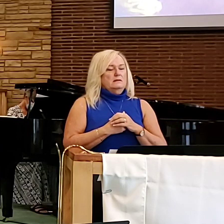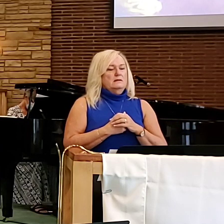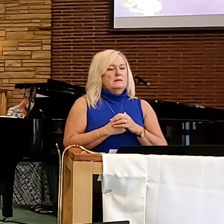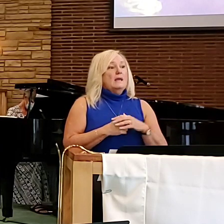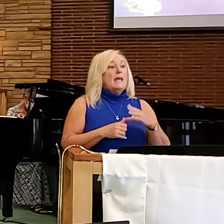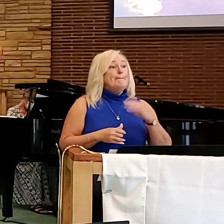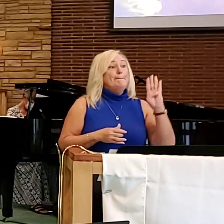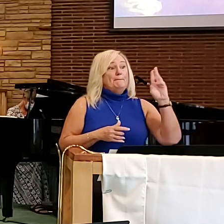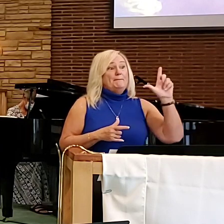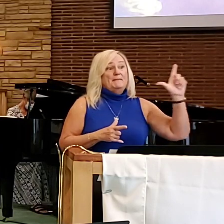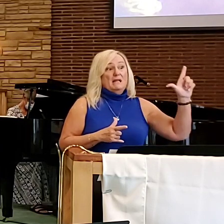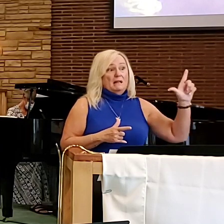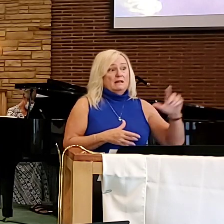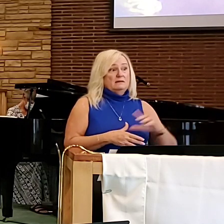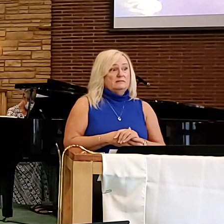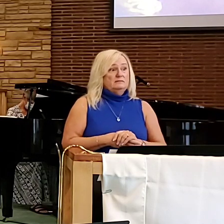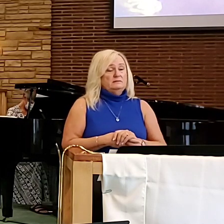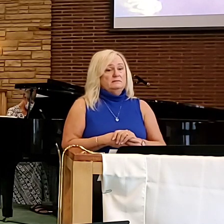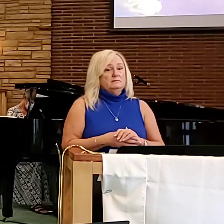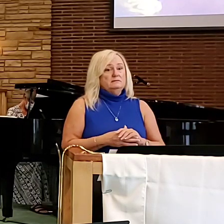and Bill.